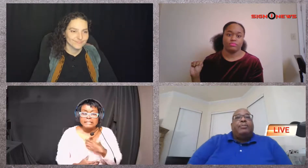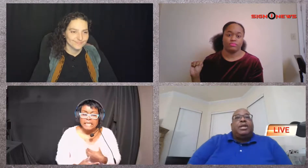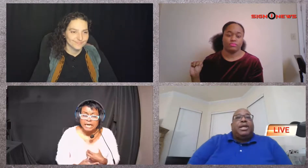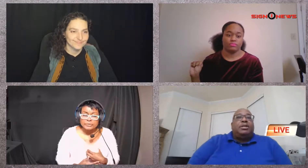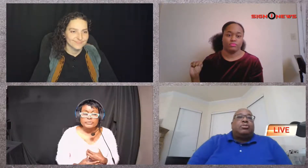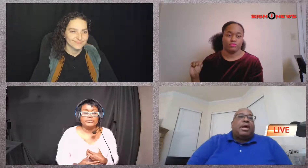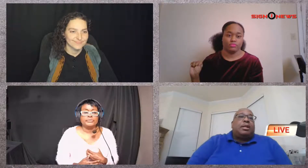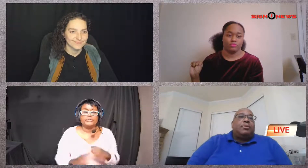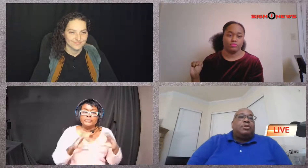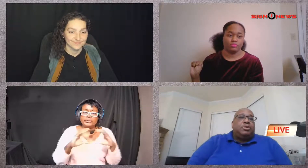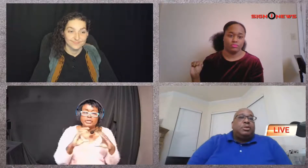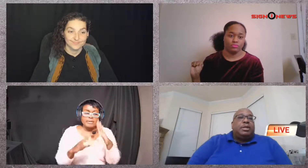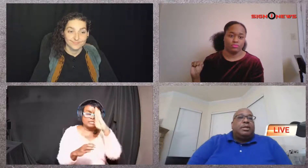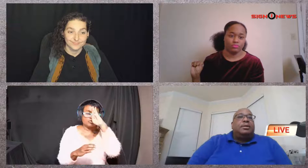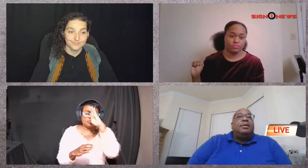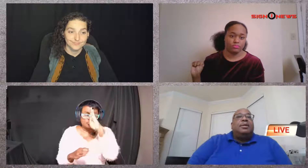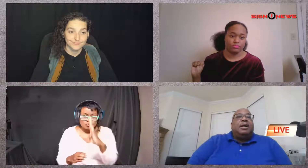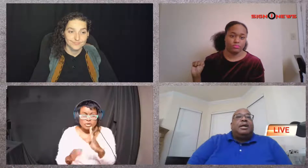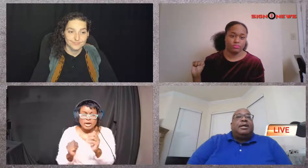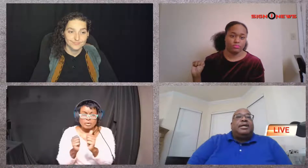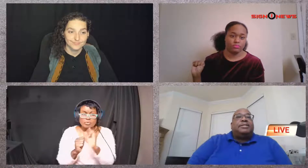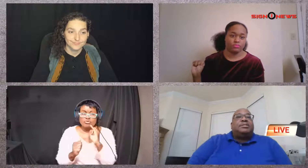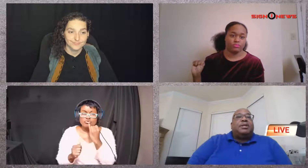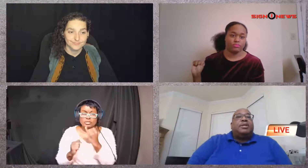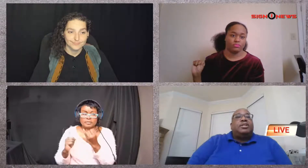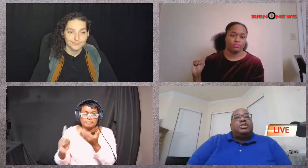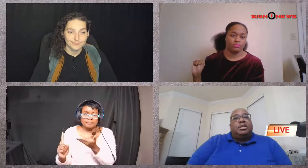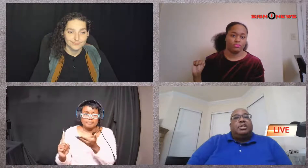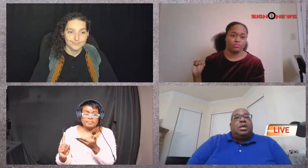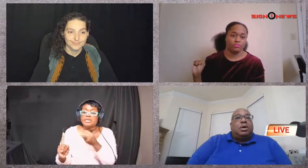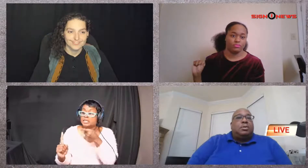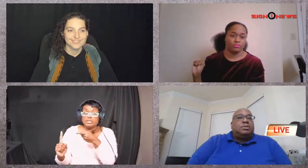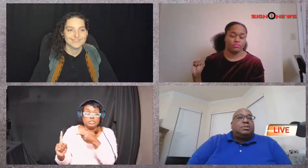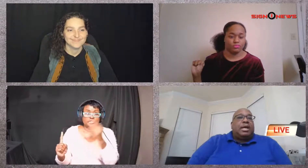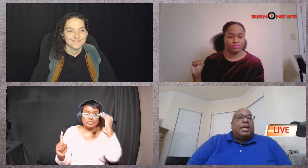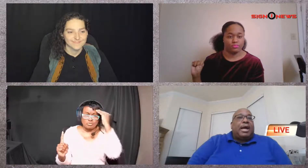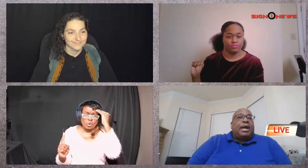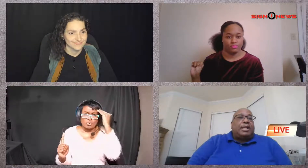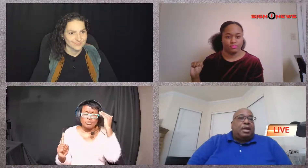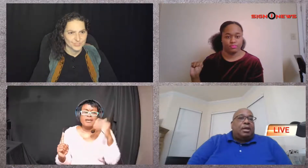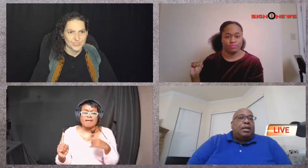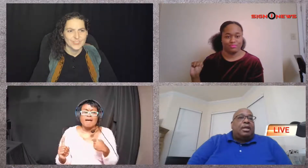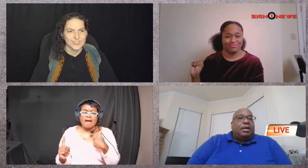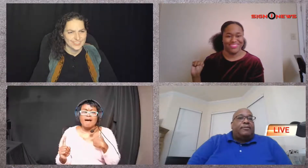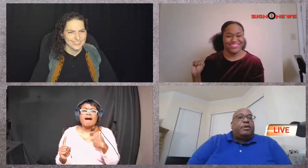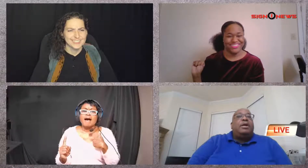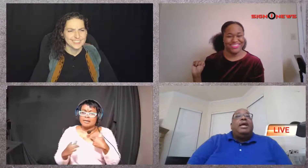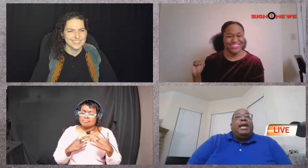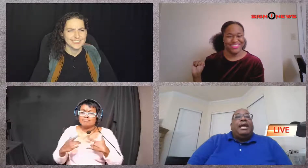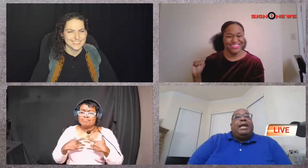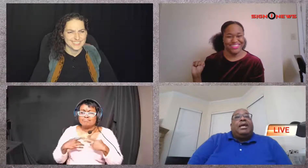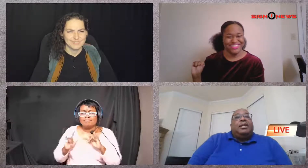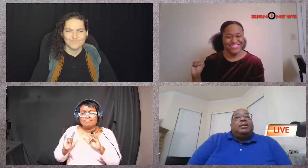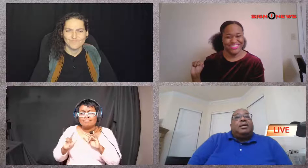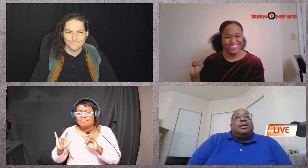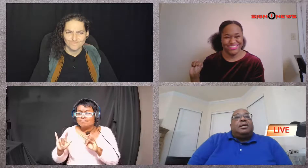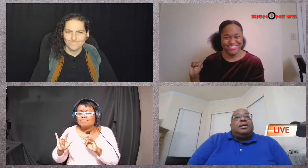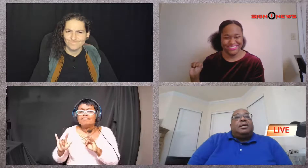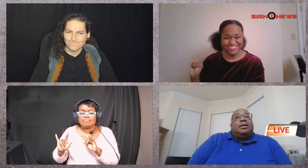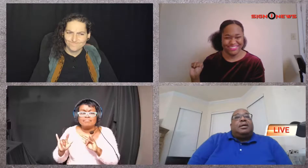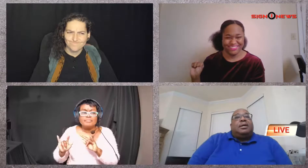desires. I communicate directly with Julia so that she knows that I care and I love her,